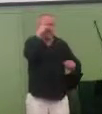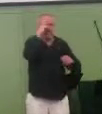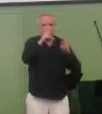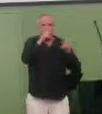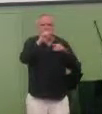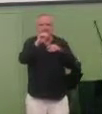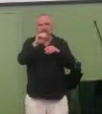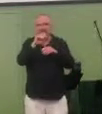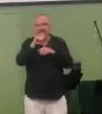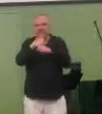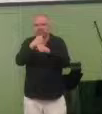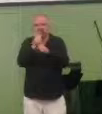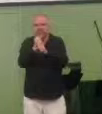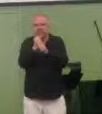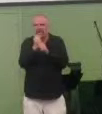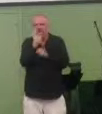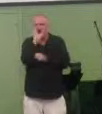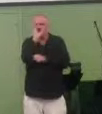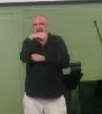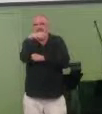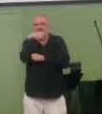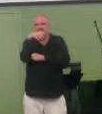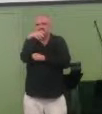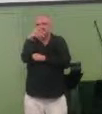bionic Stepford wives.